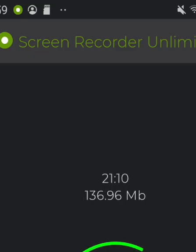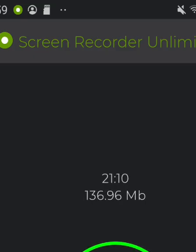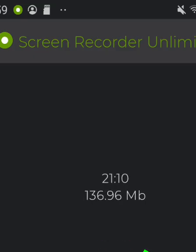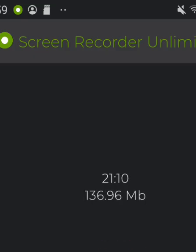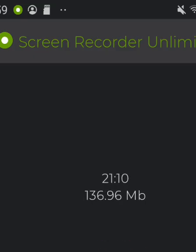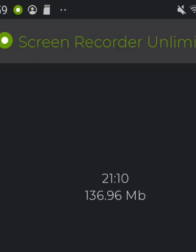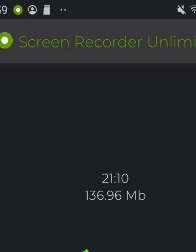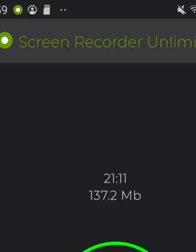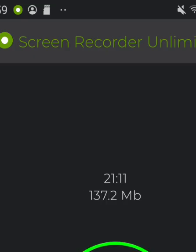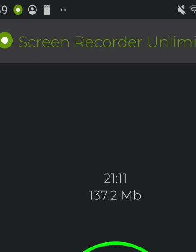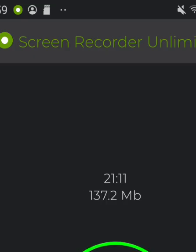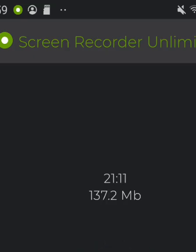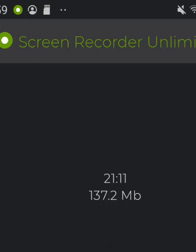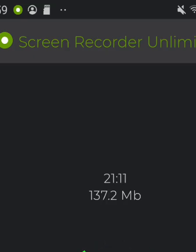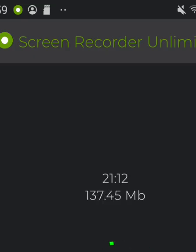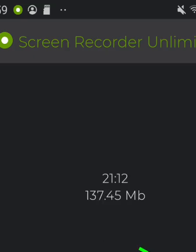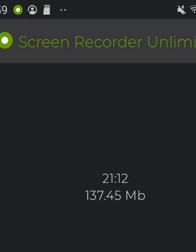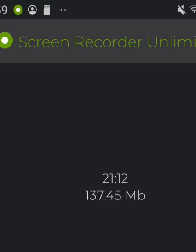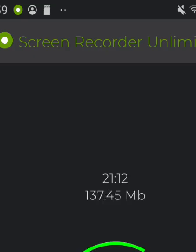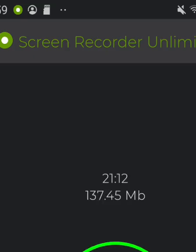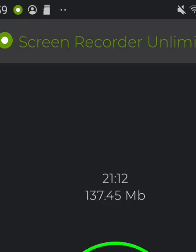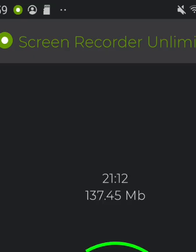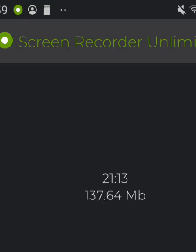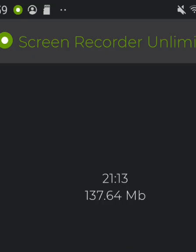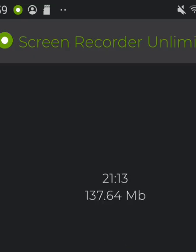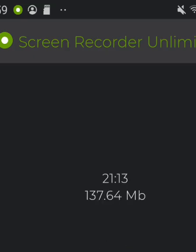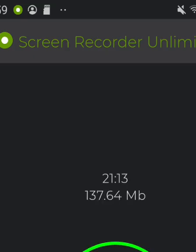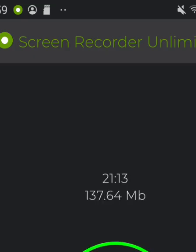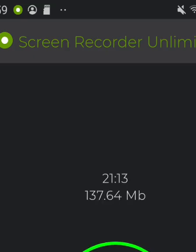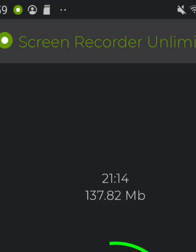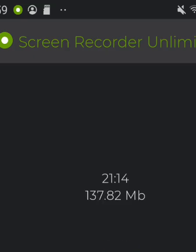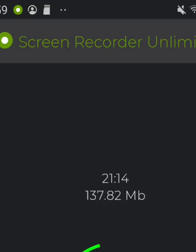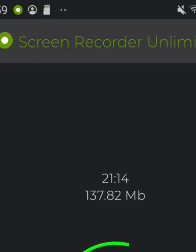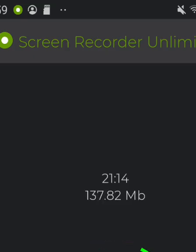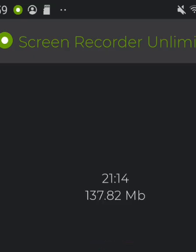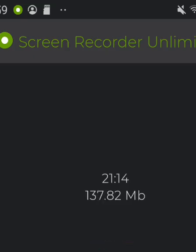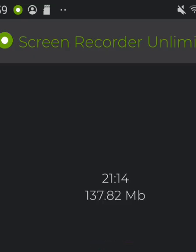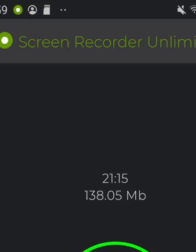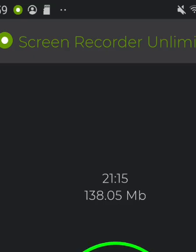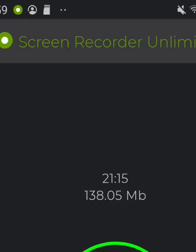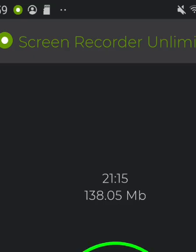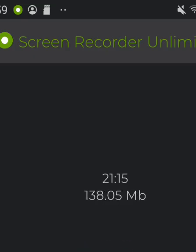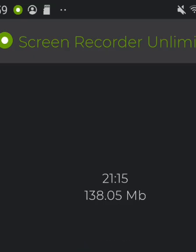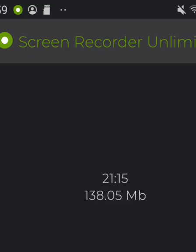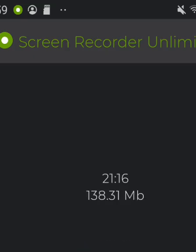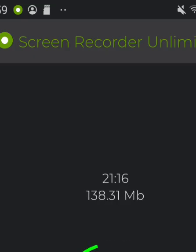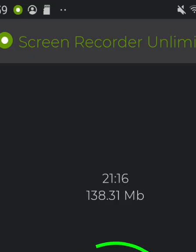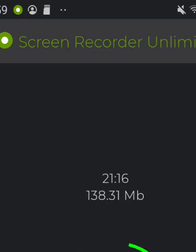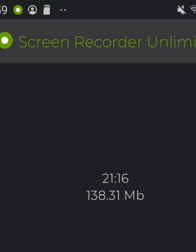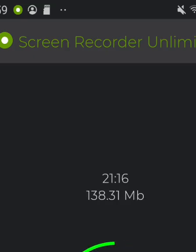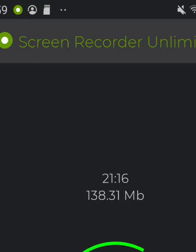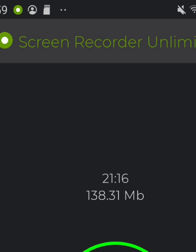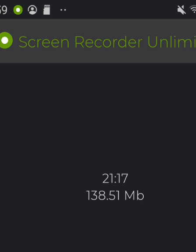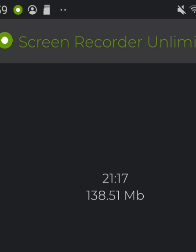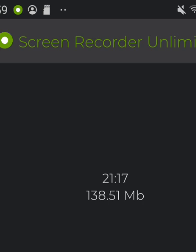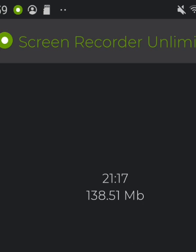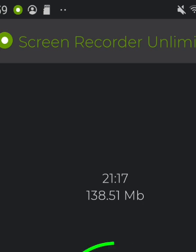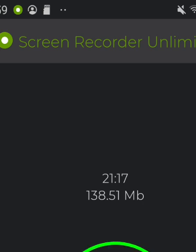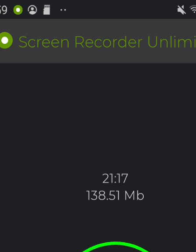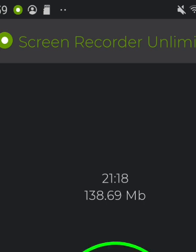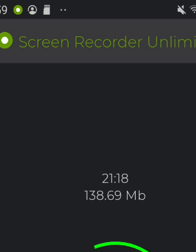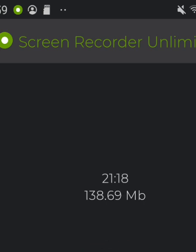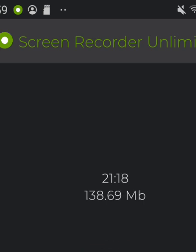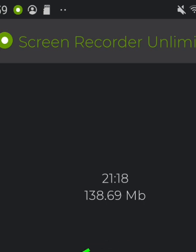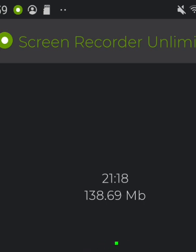So these are modern goals with all this technology, so that